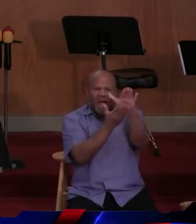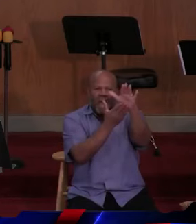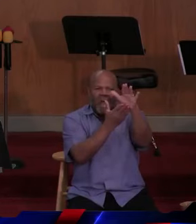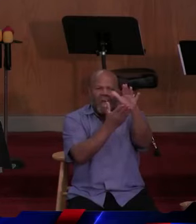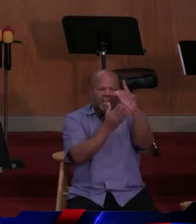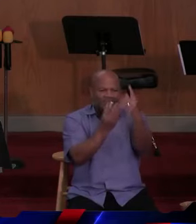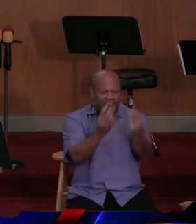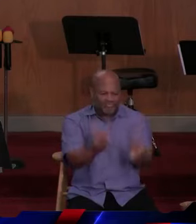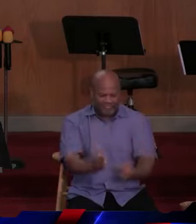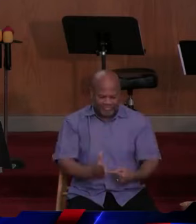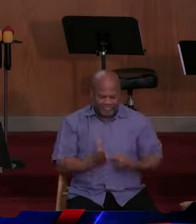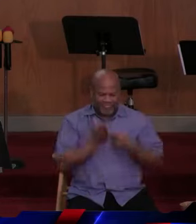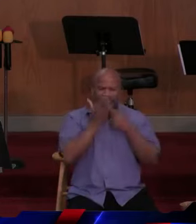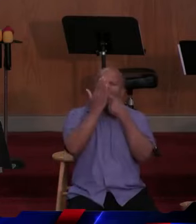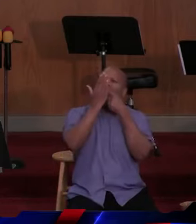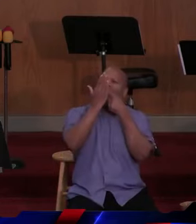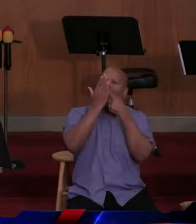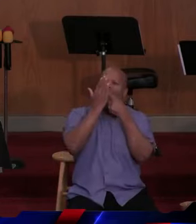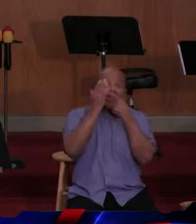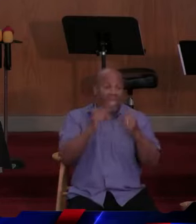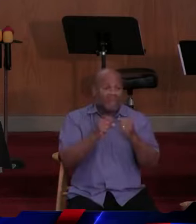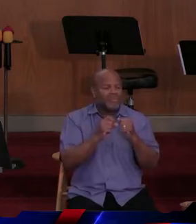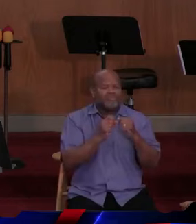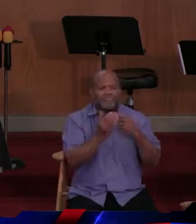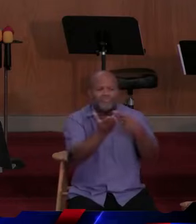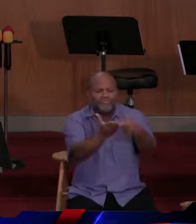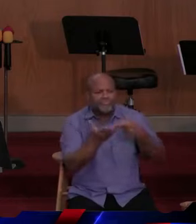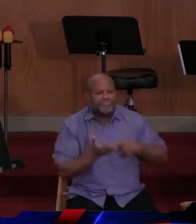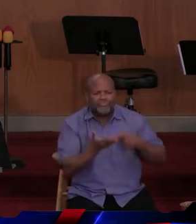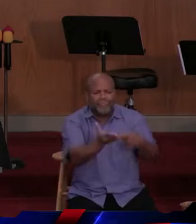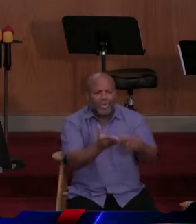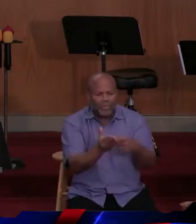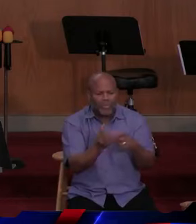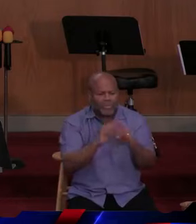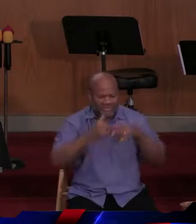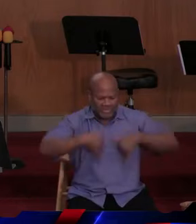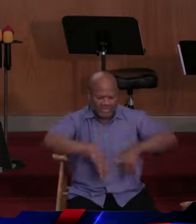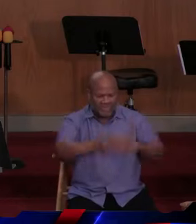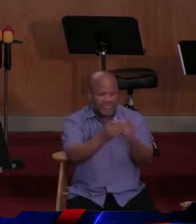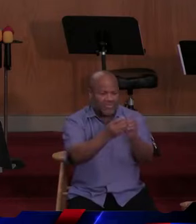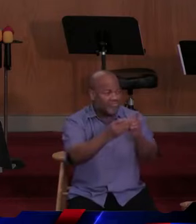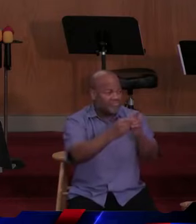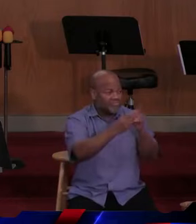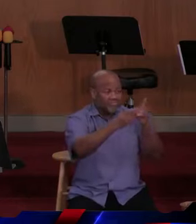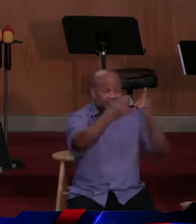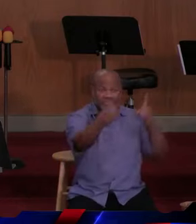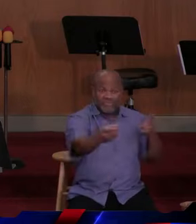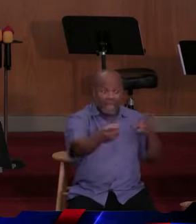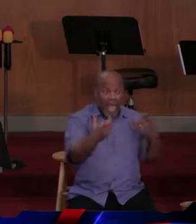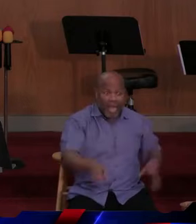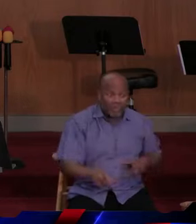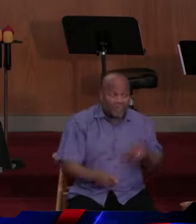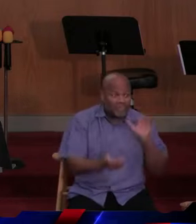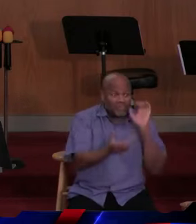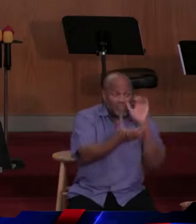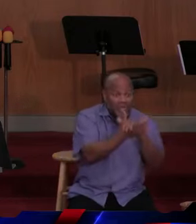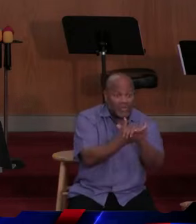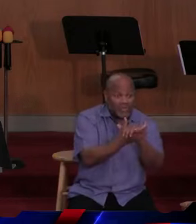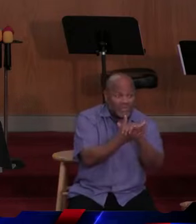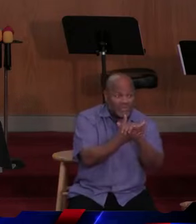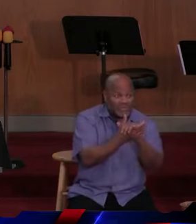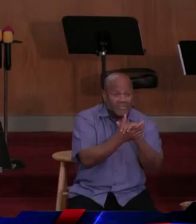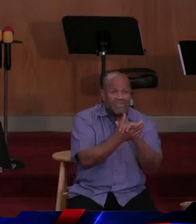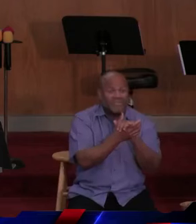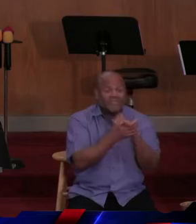in proximity and still be distant. Has anybody been married over 20 years? Be in the same house and